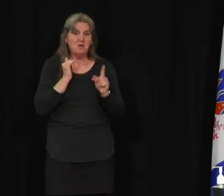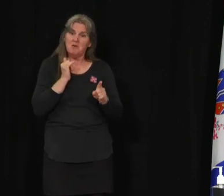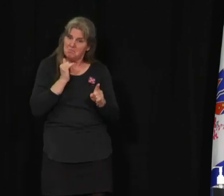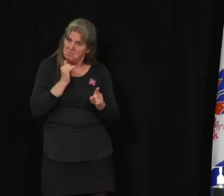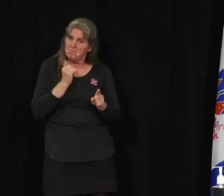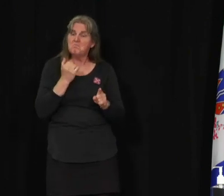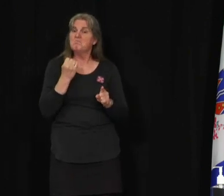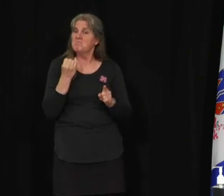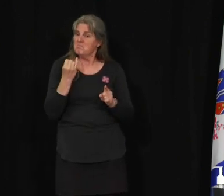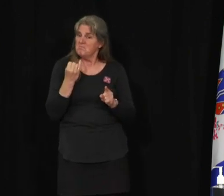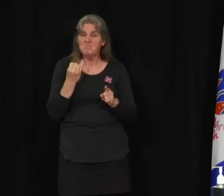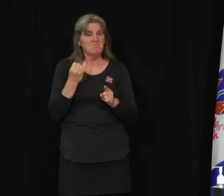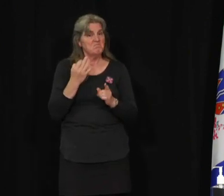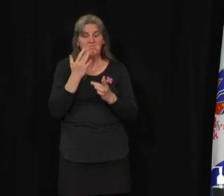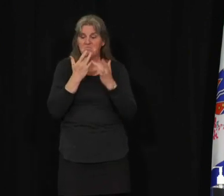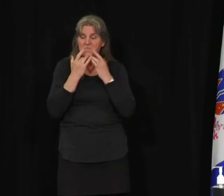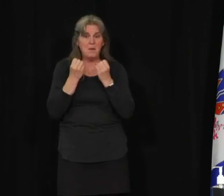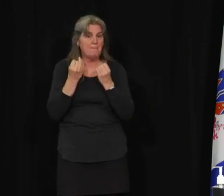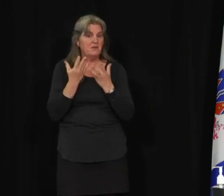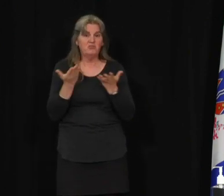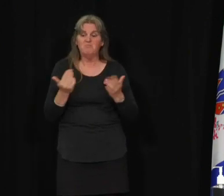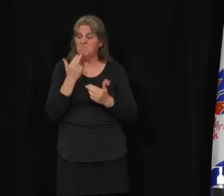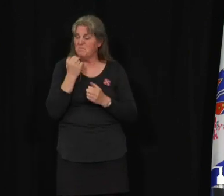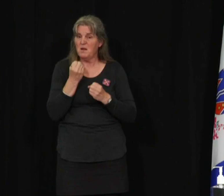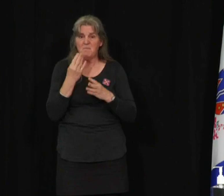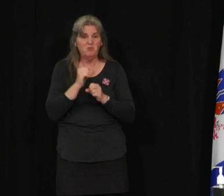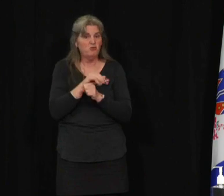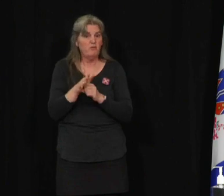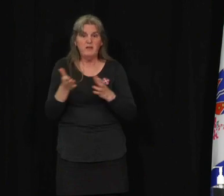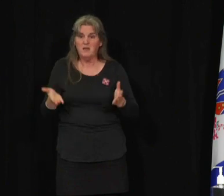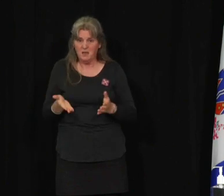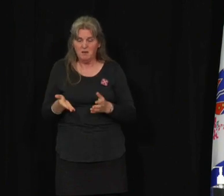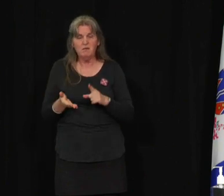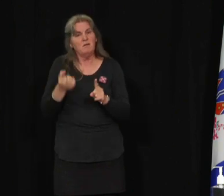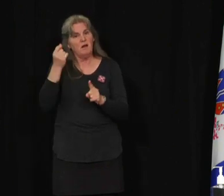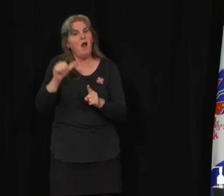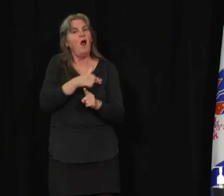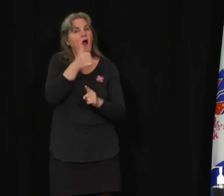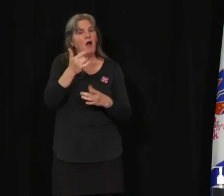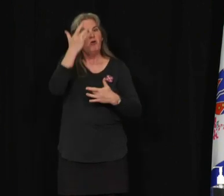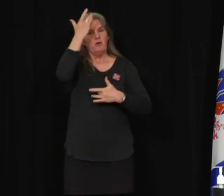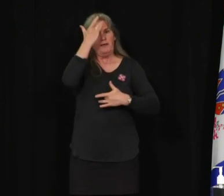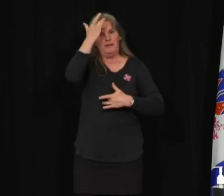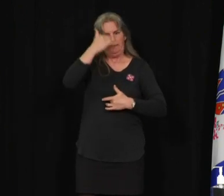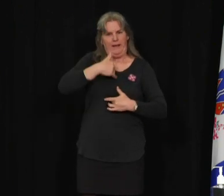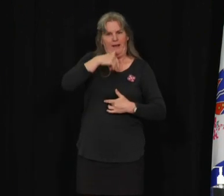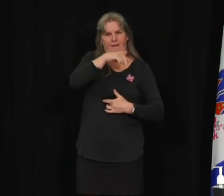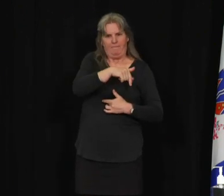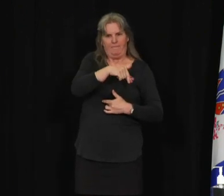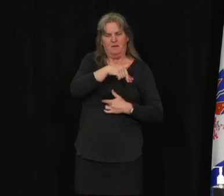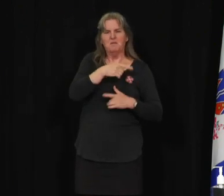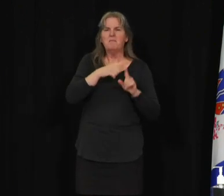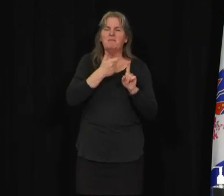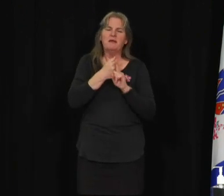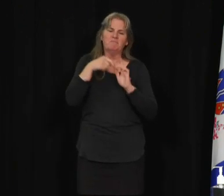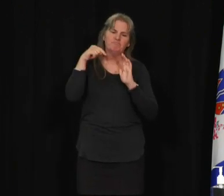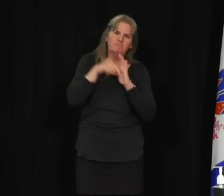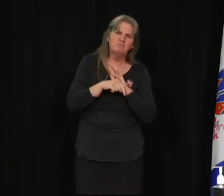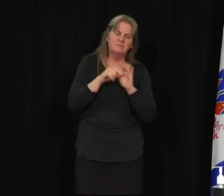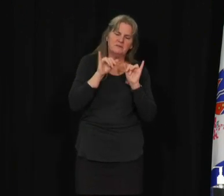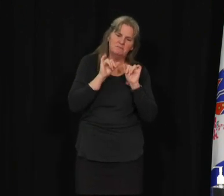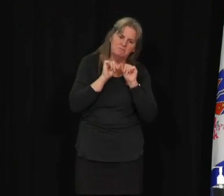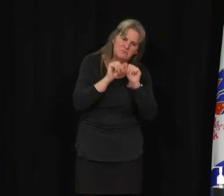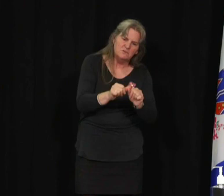rare disease in Yukon. We know that other conditions and illnesses, whether related to chronic conditions,